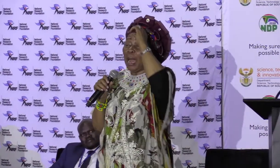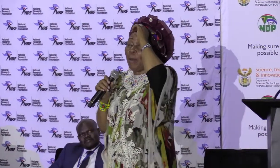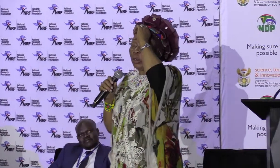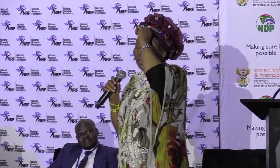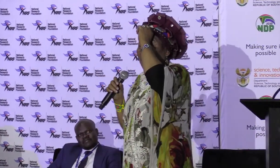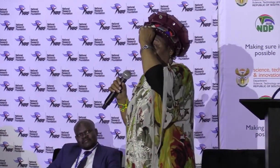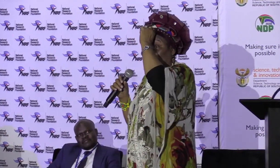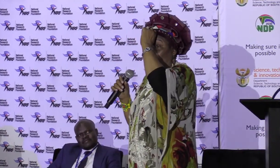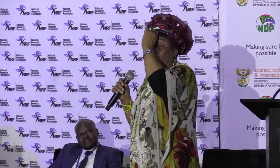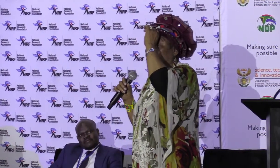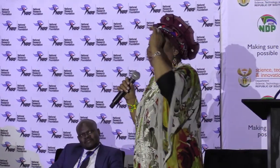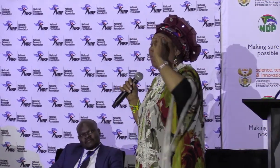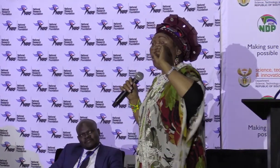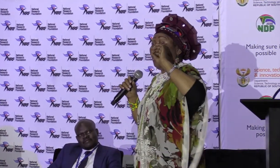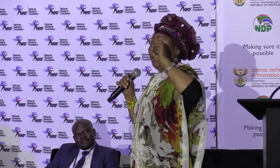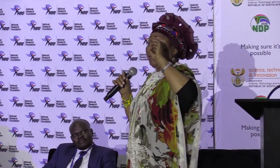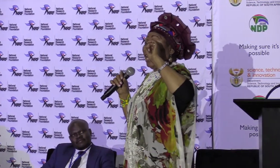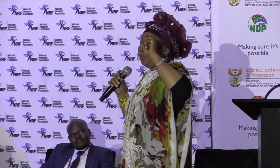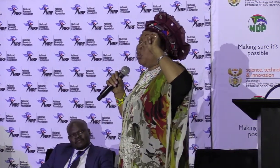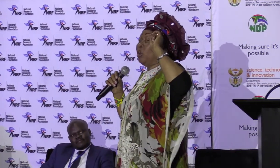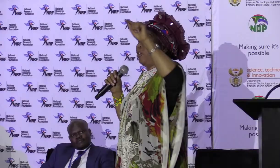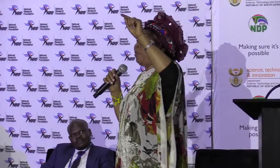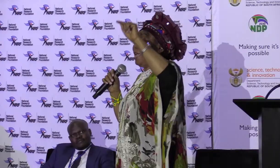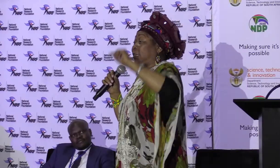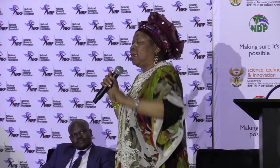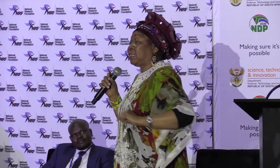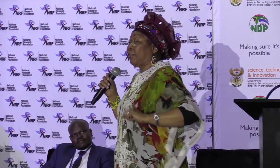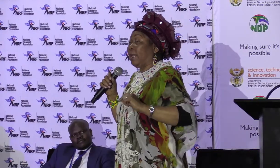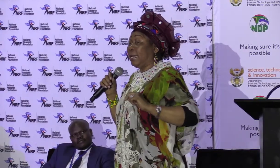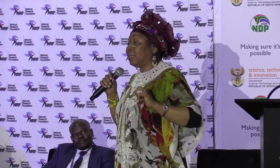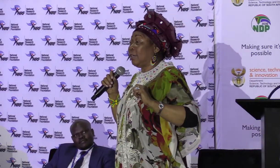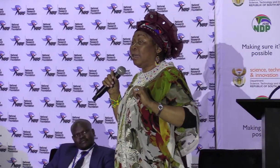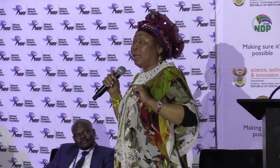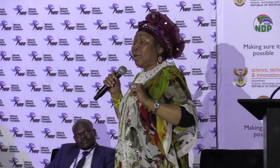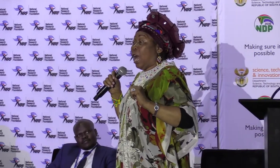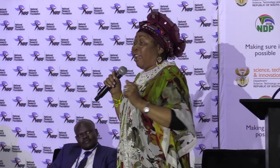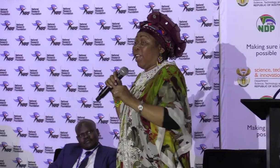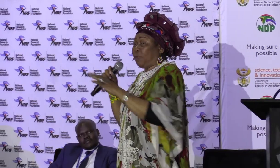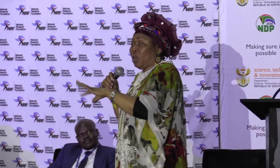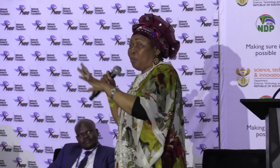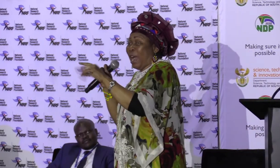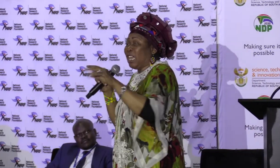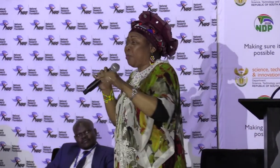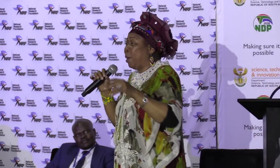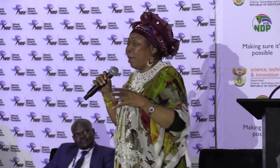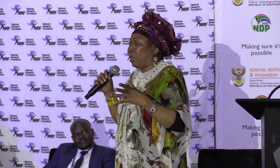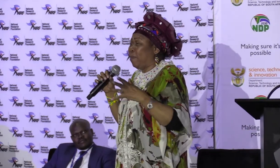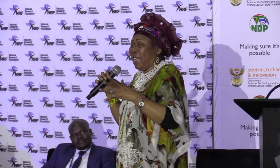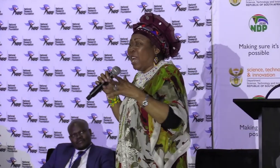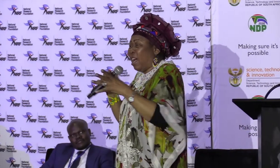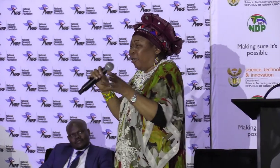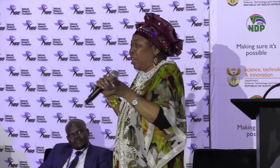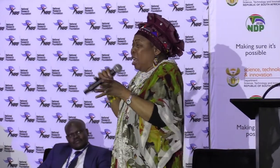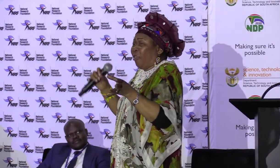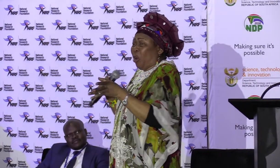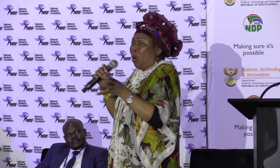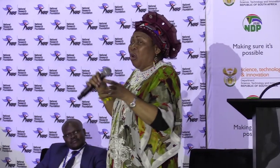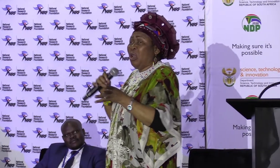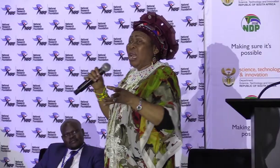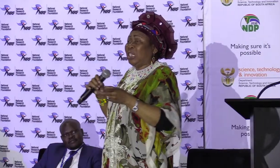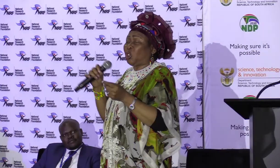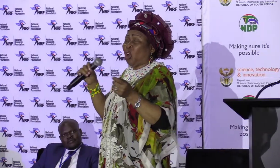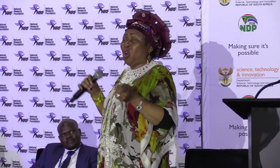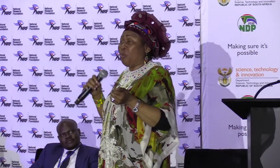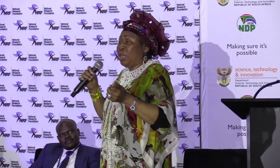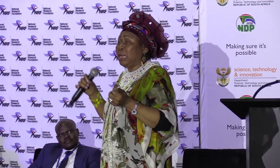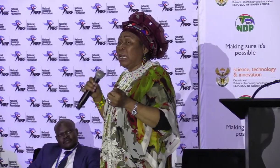When you talk about that salt, that beautiful place in Sutherland, I kept on bugging people about my love